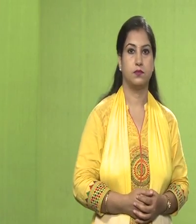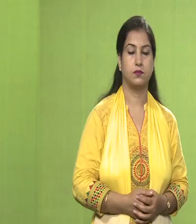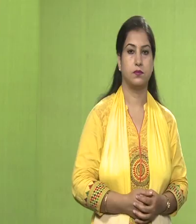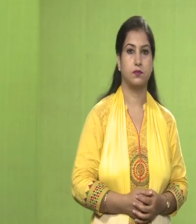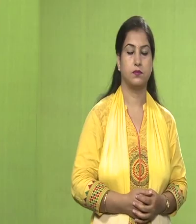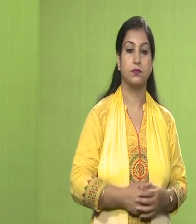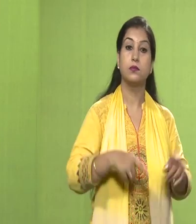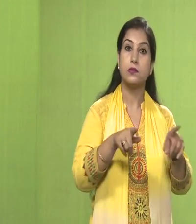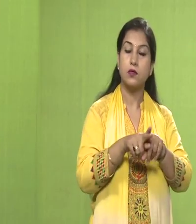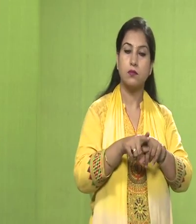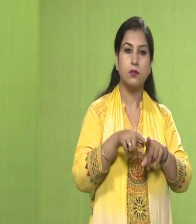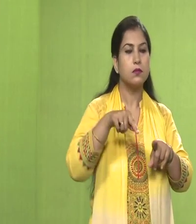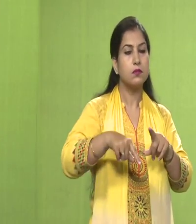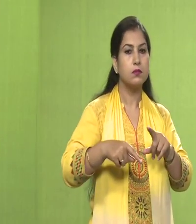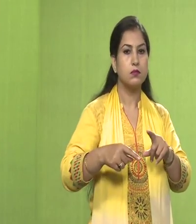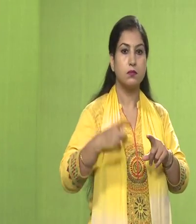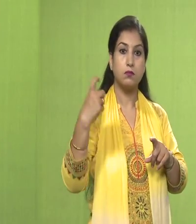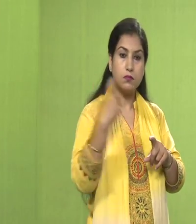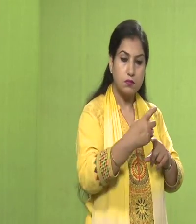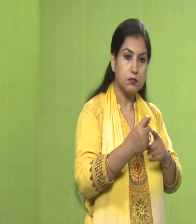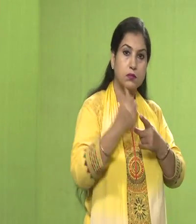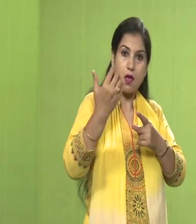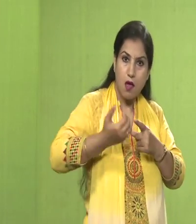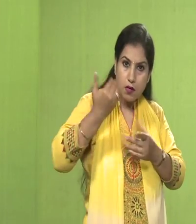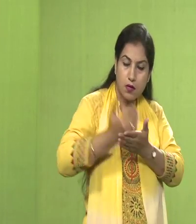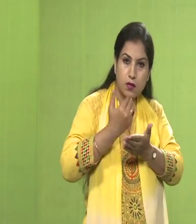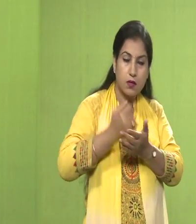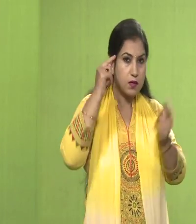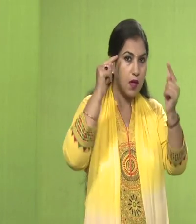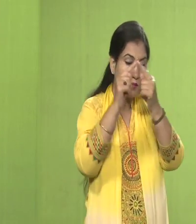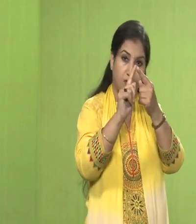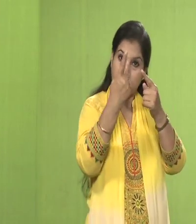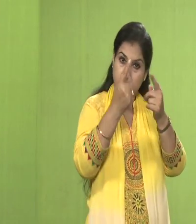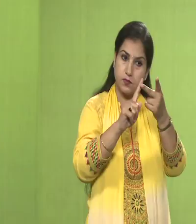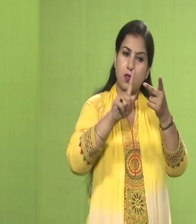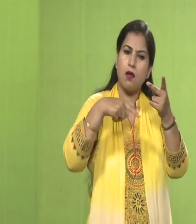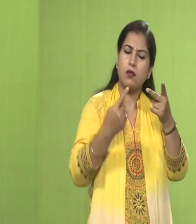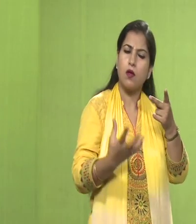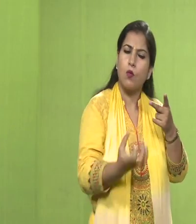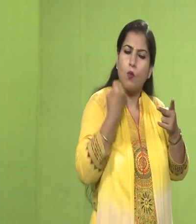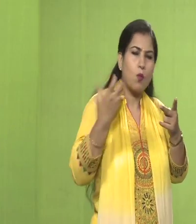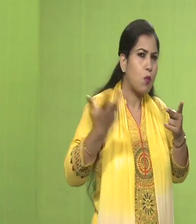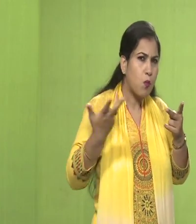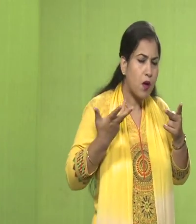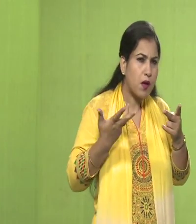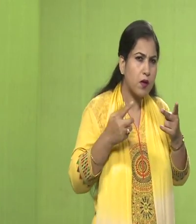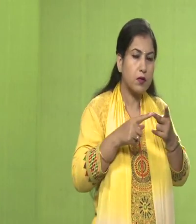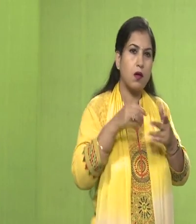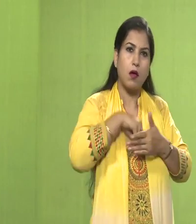Besides earning money, another cause of discovering new countries was the desire